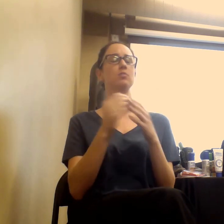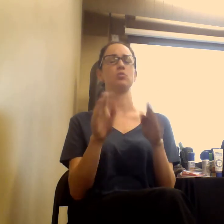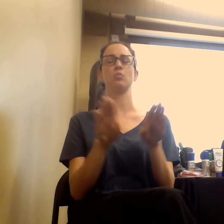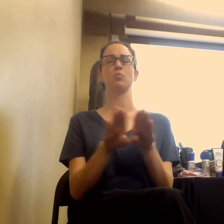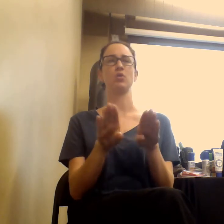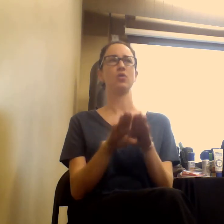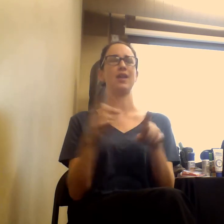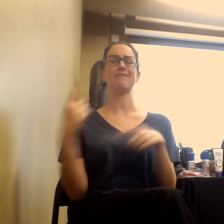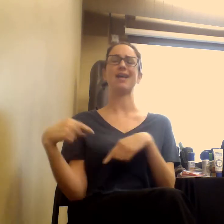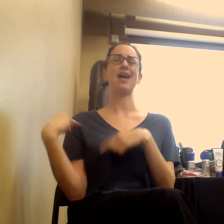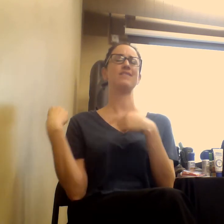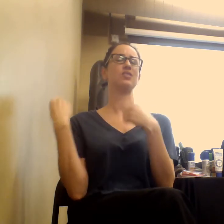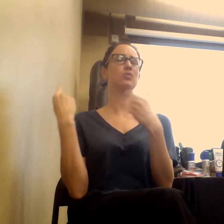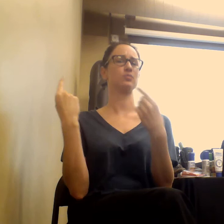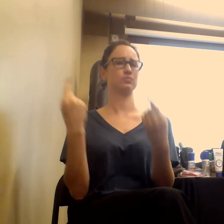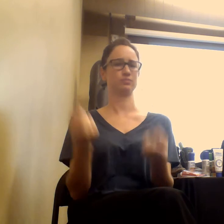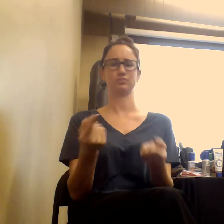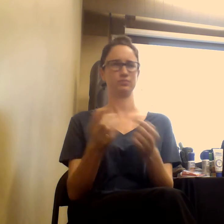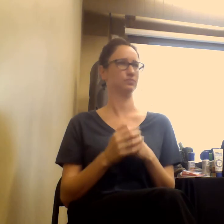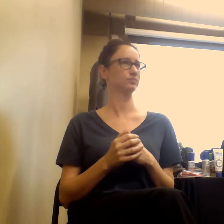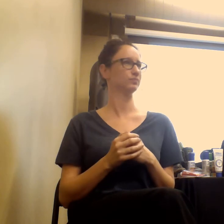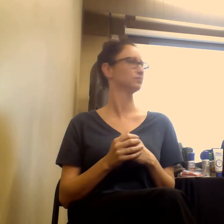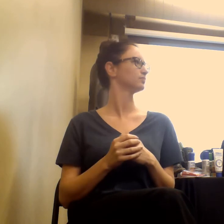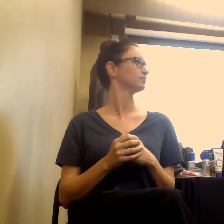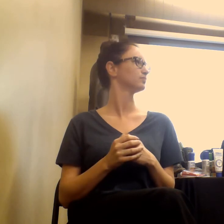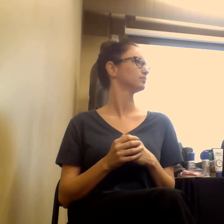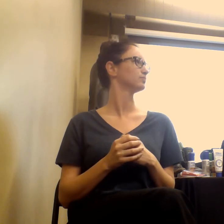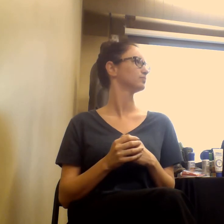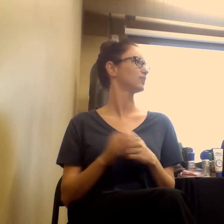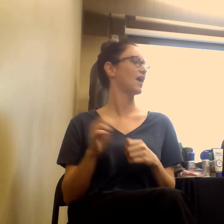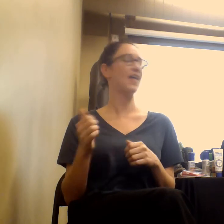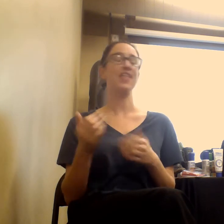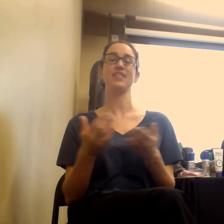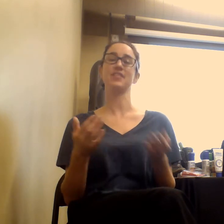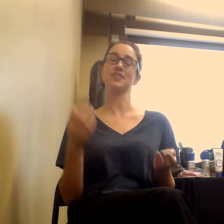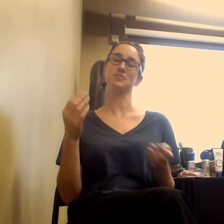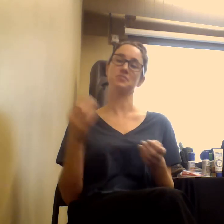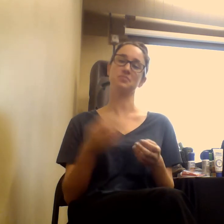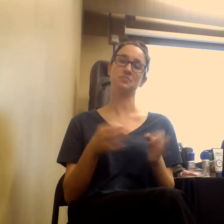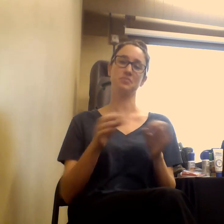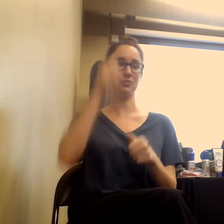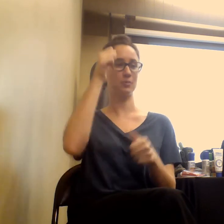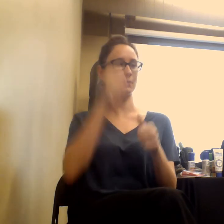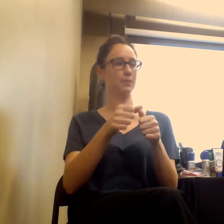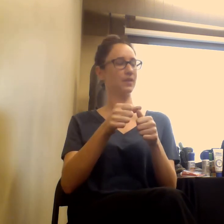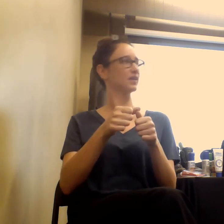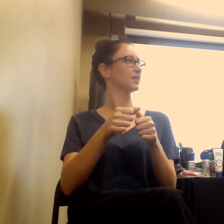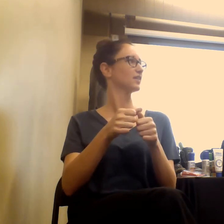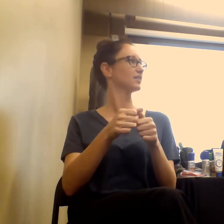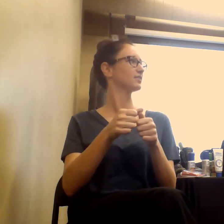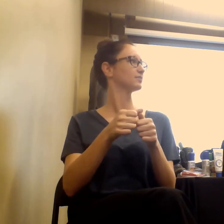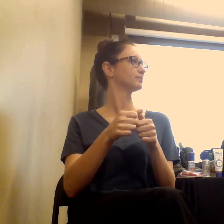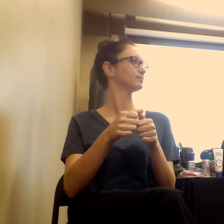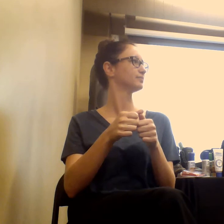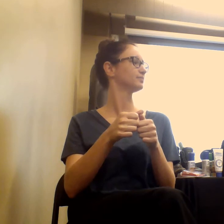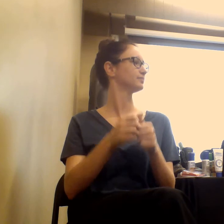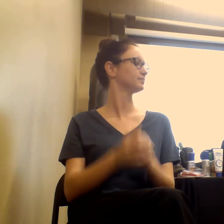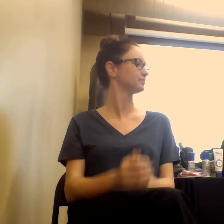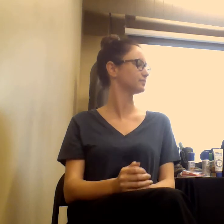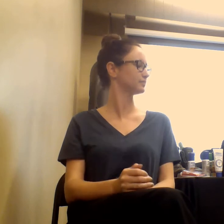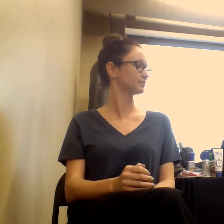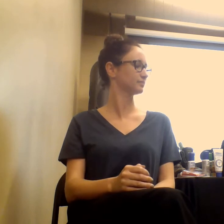wide. That's another thing to be conscious of the volume of your foot. Some of these brands like Solomon, are known for